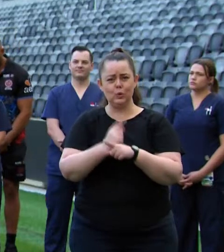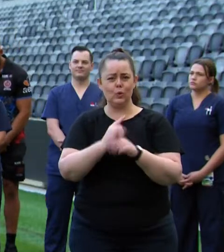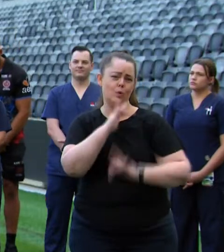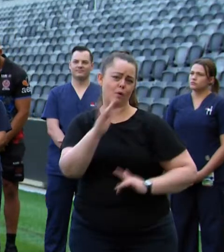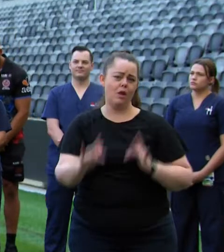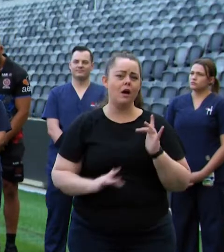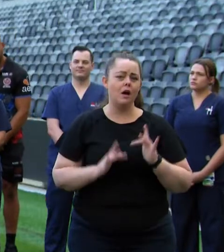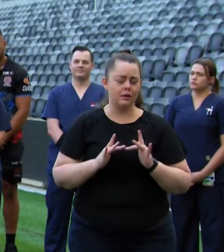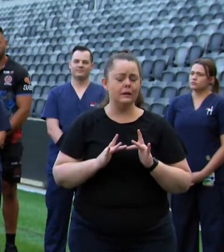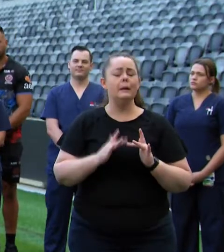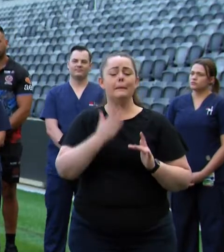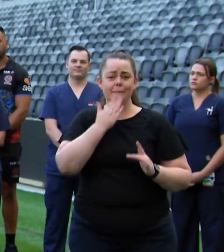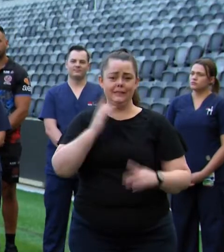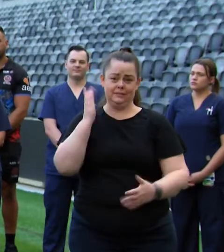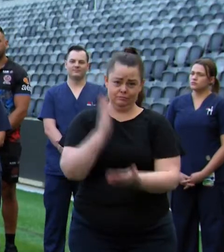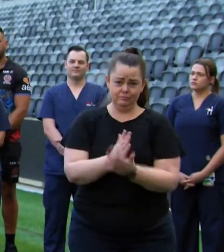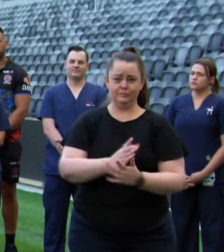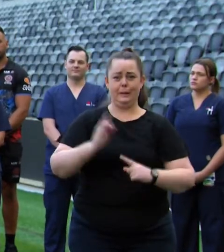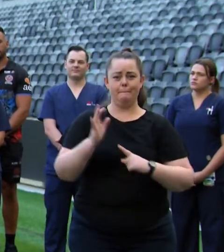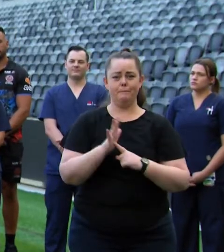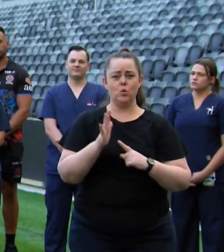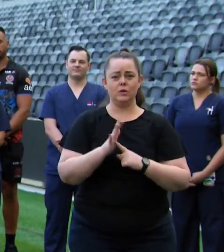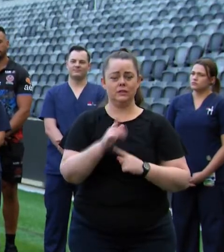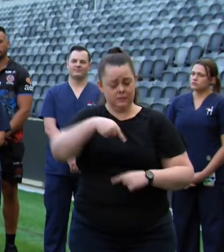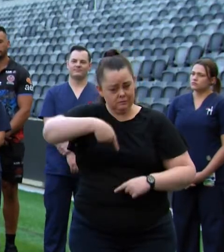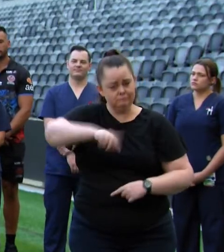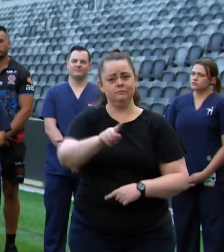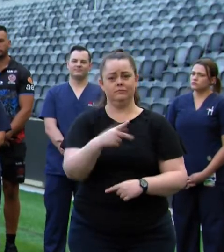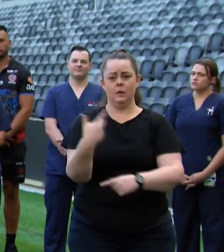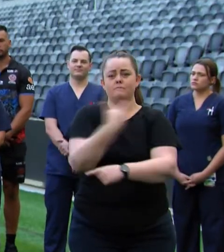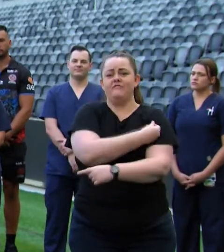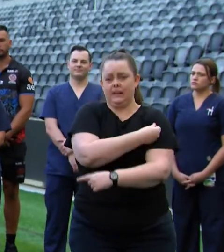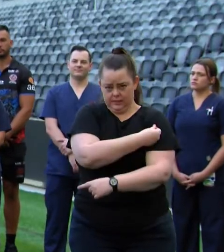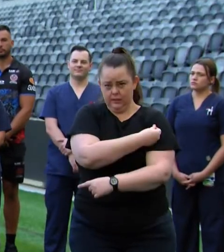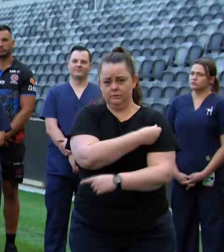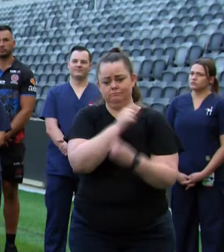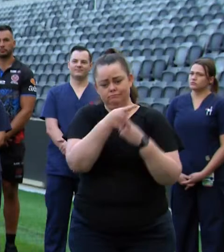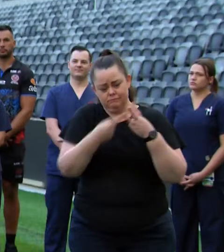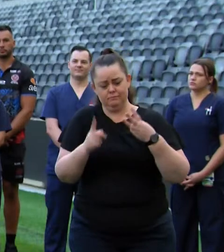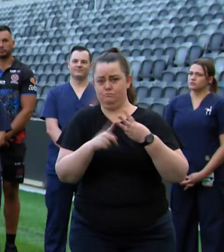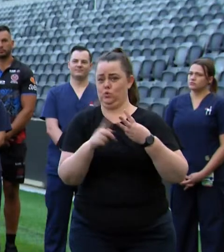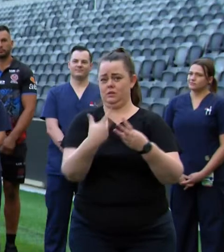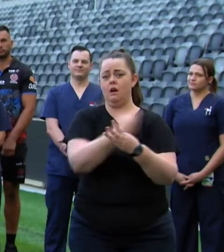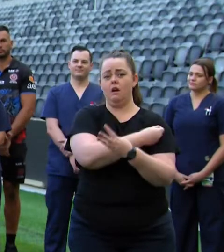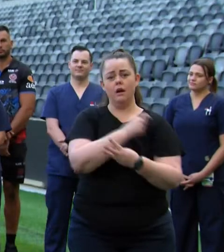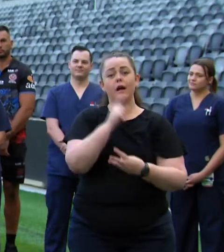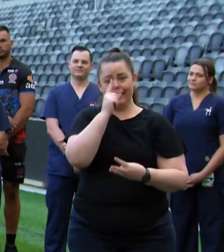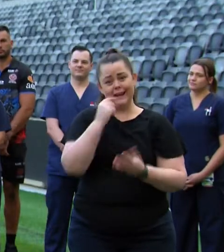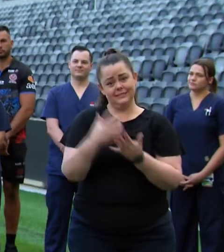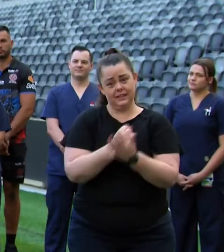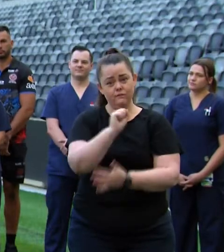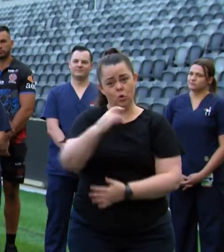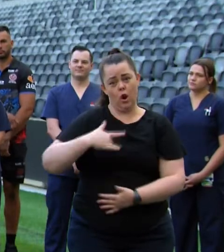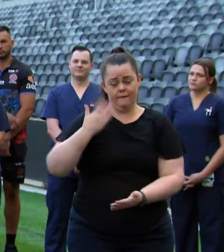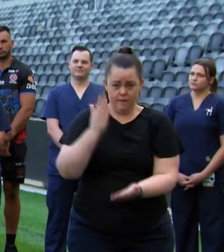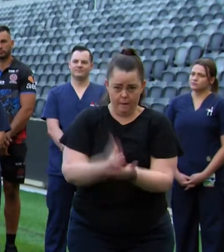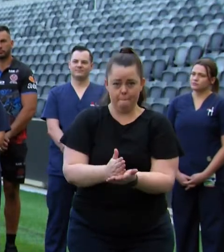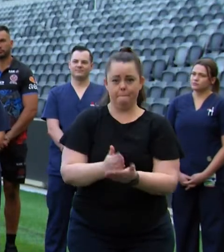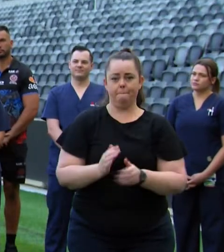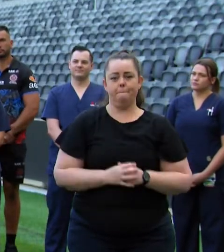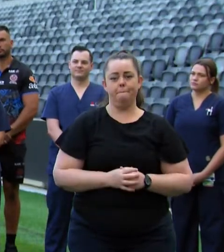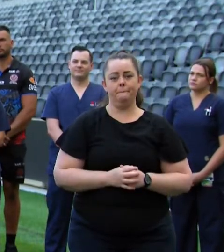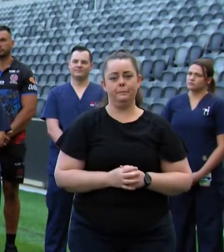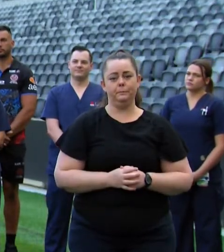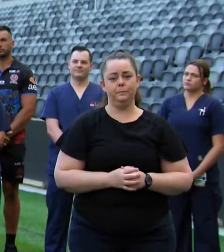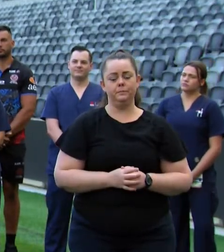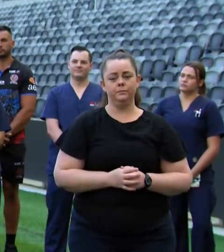It will save your life and probably save family members' lives as well. Just do it. Get boosted. Hospital